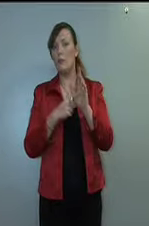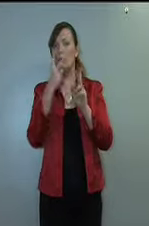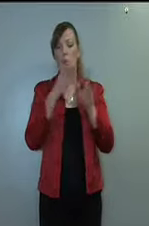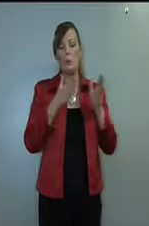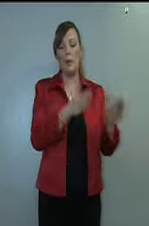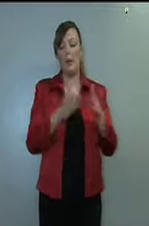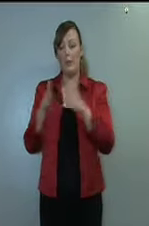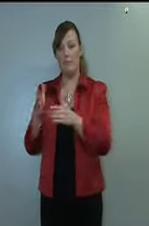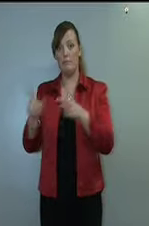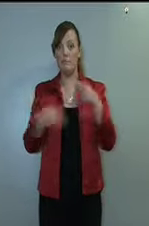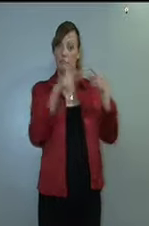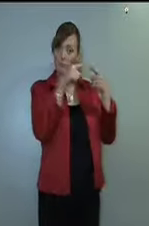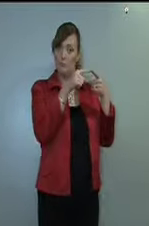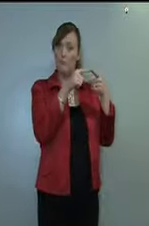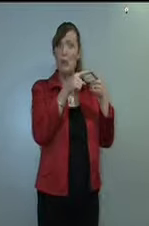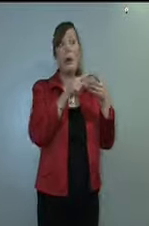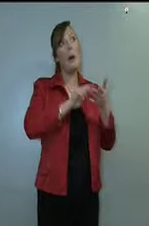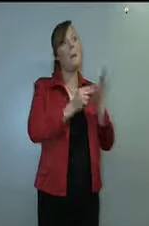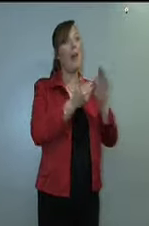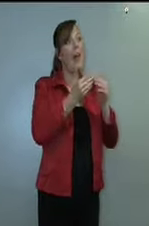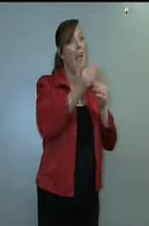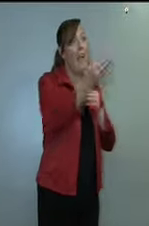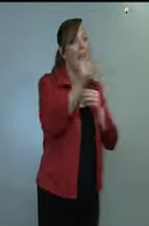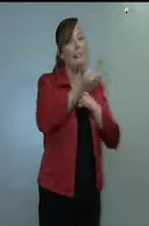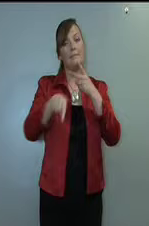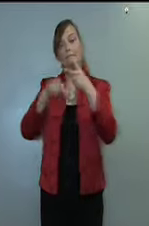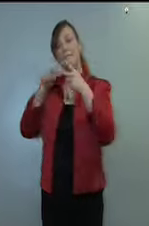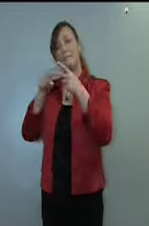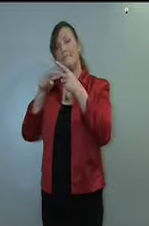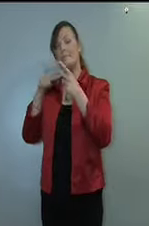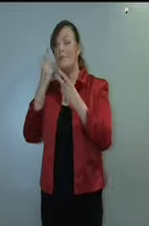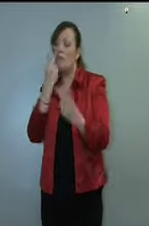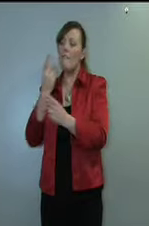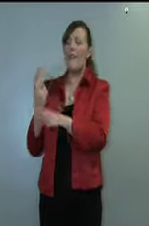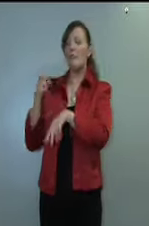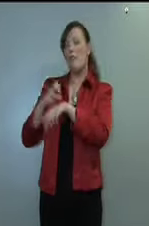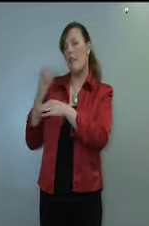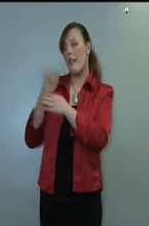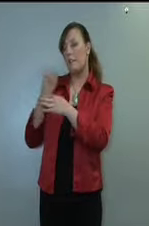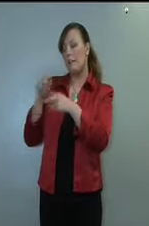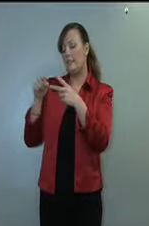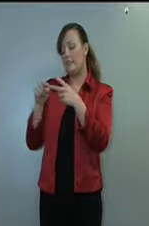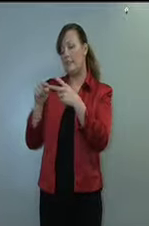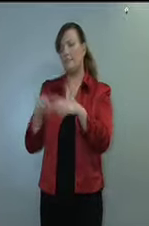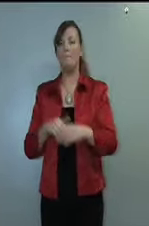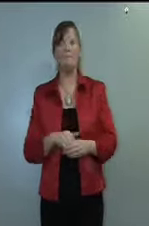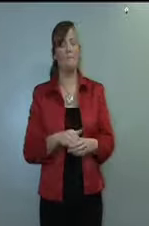Training during the project took two forms: plan ahead and reflections on access.